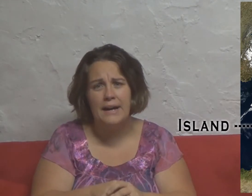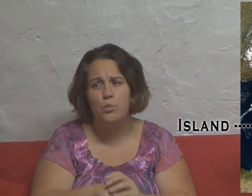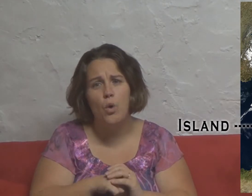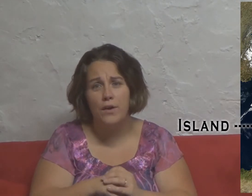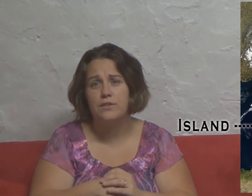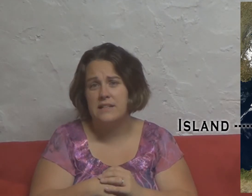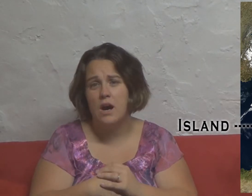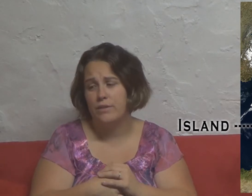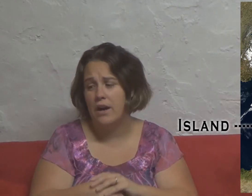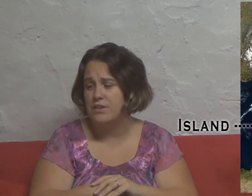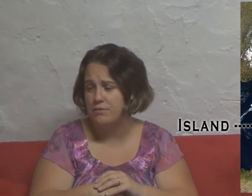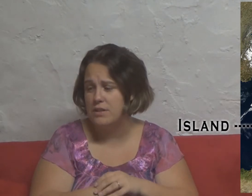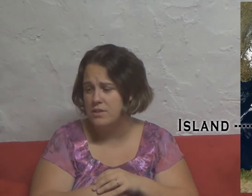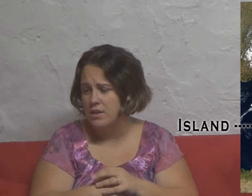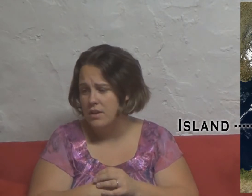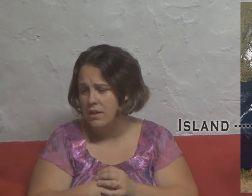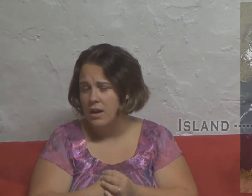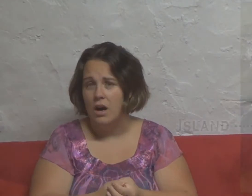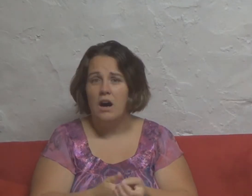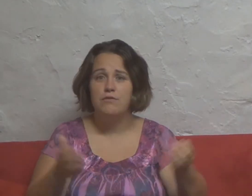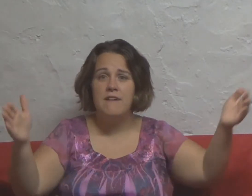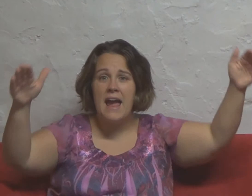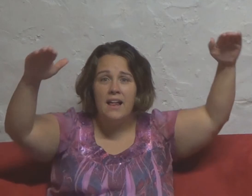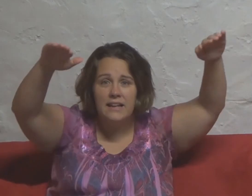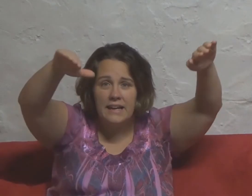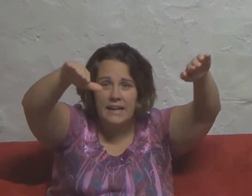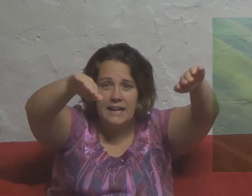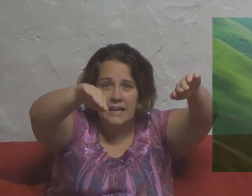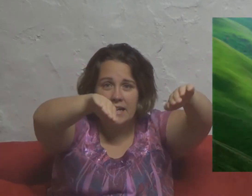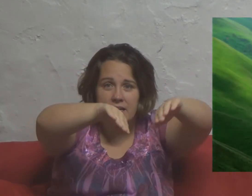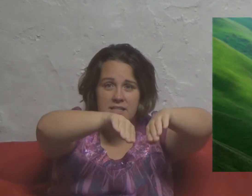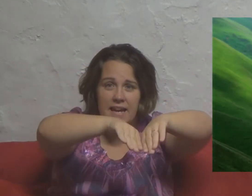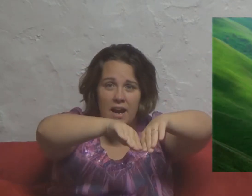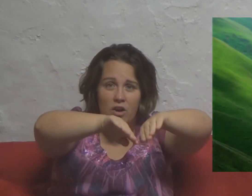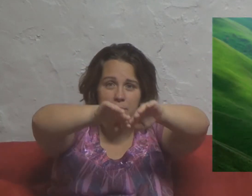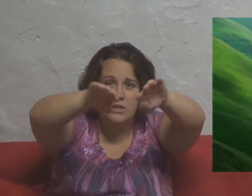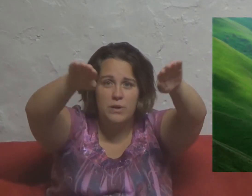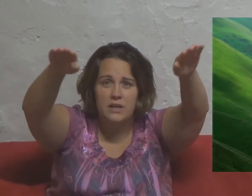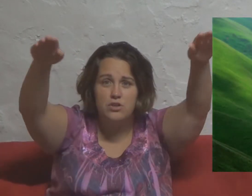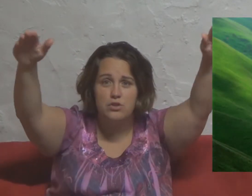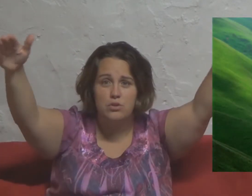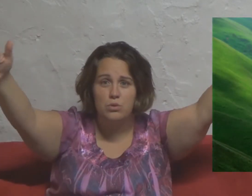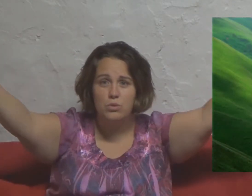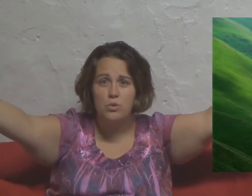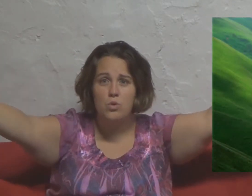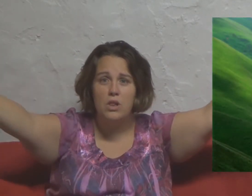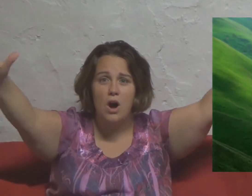by water. That's how they are different. A valley is the area between 2